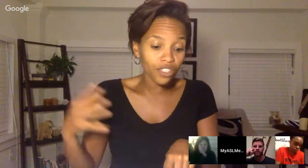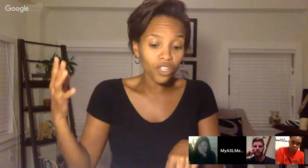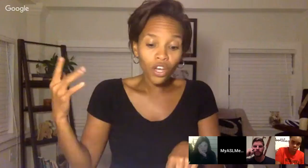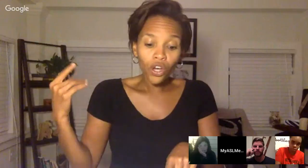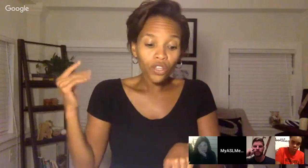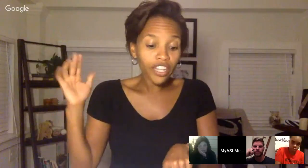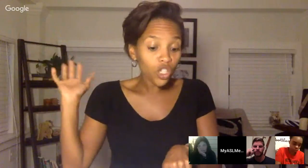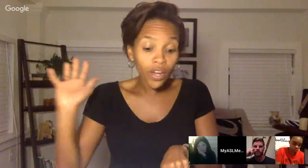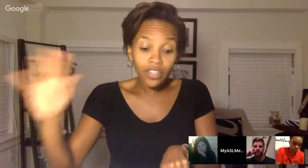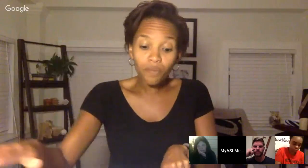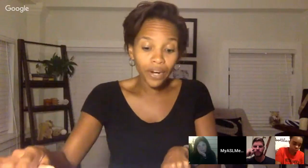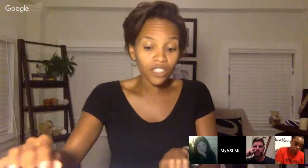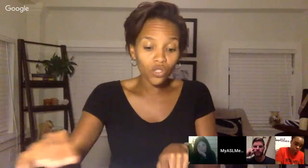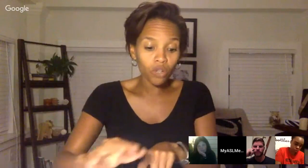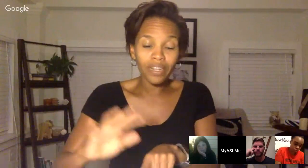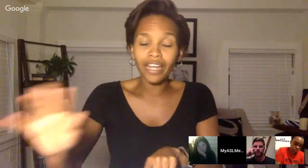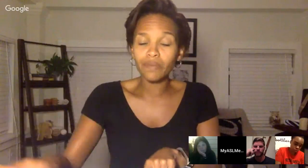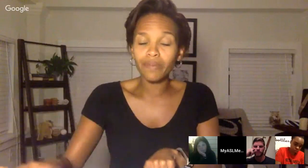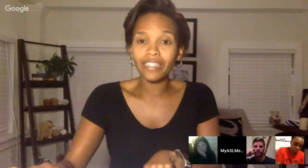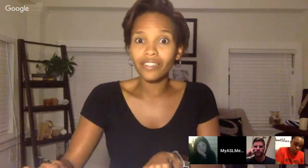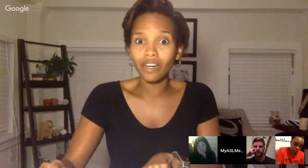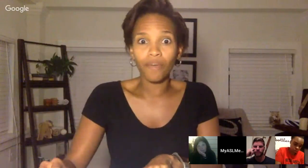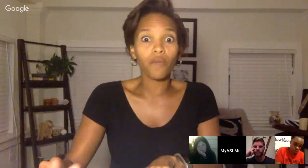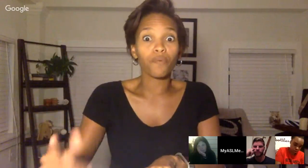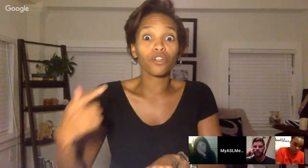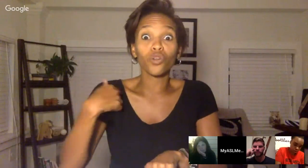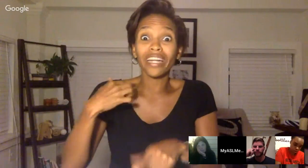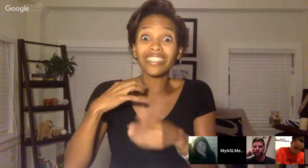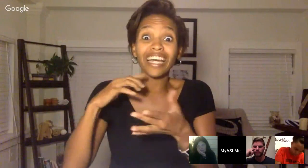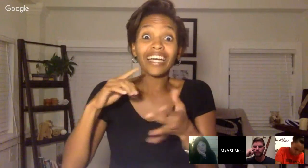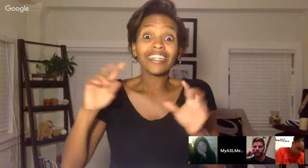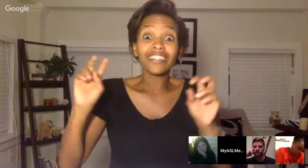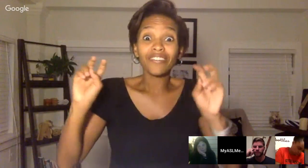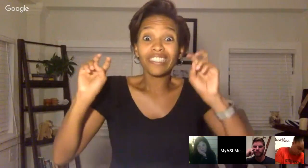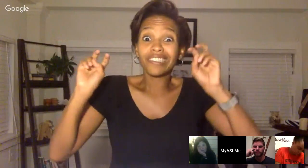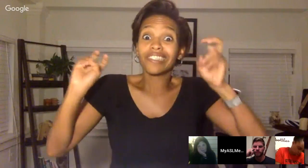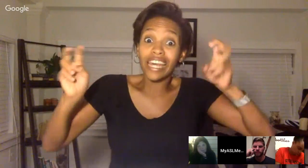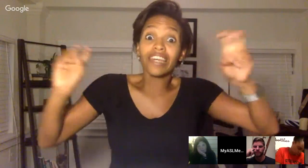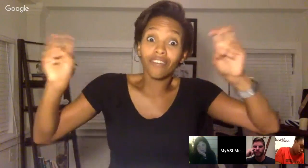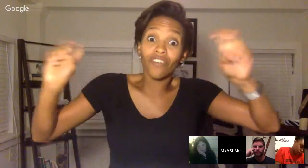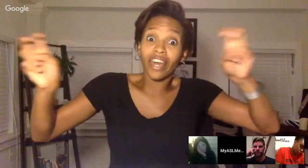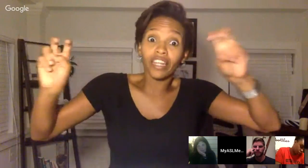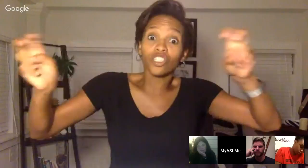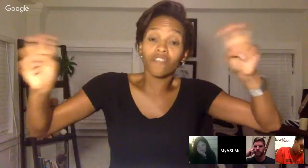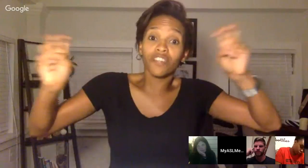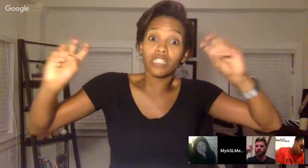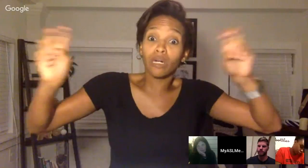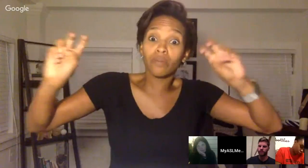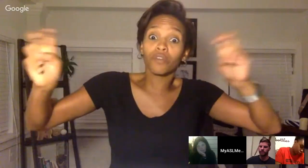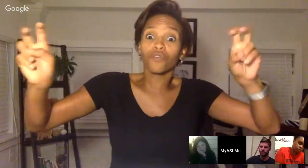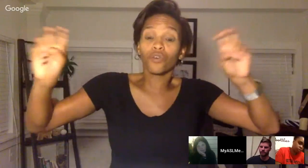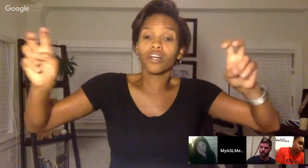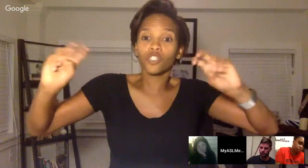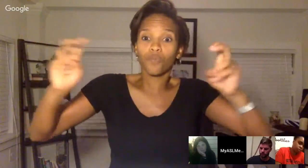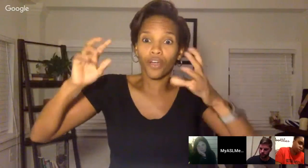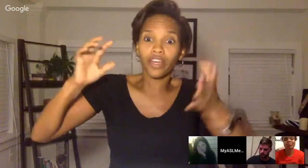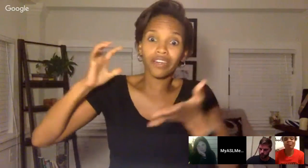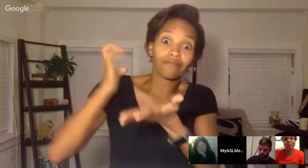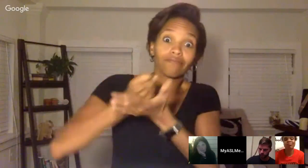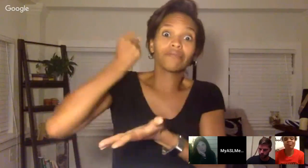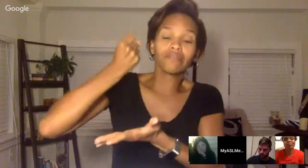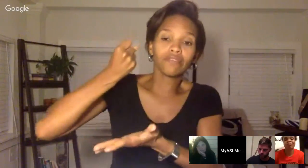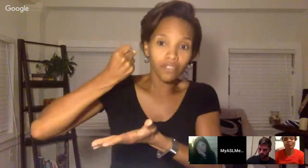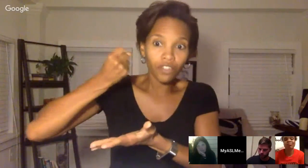break, let's quickly brainstorm and get some ideas on paper. So let's take advantage of this moment before lunch